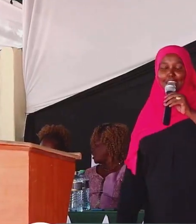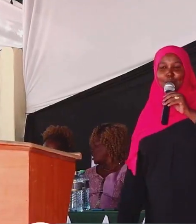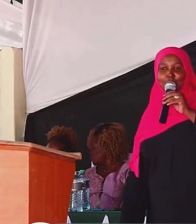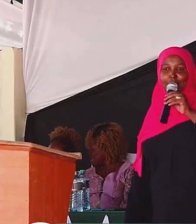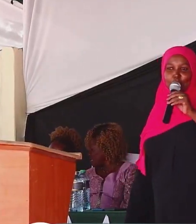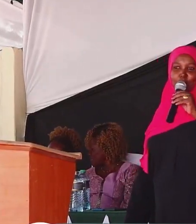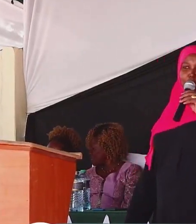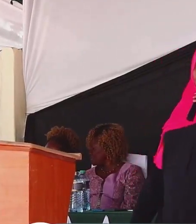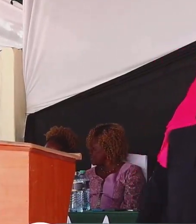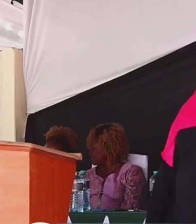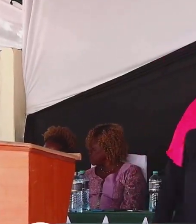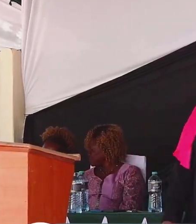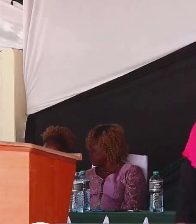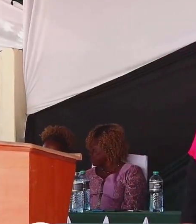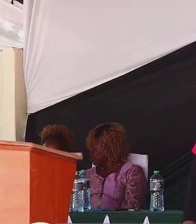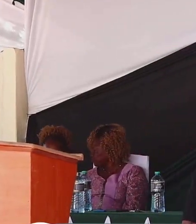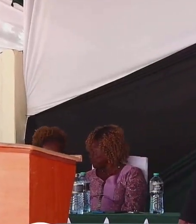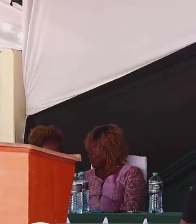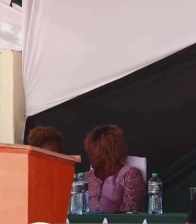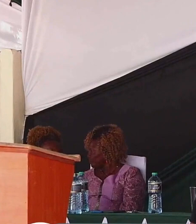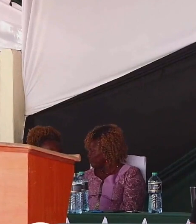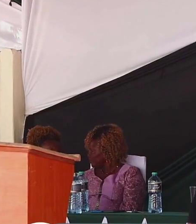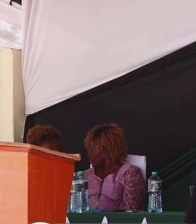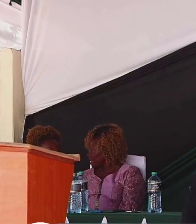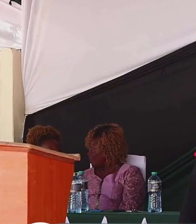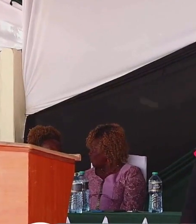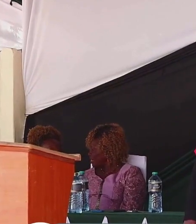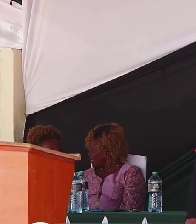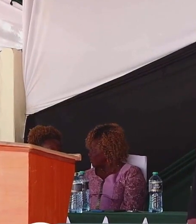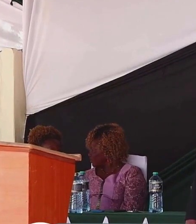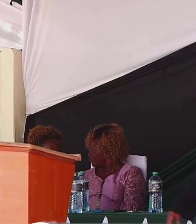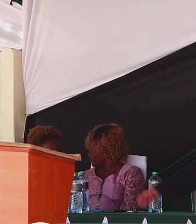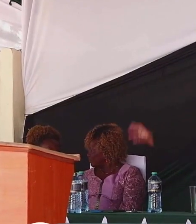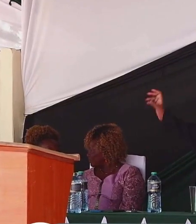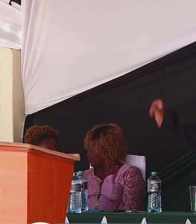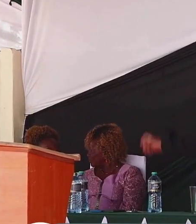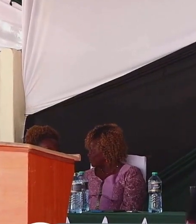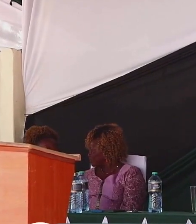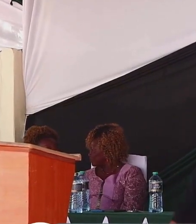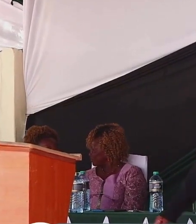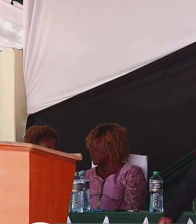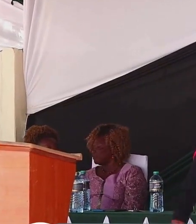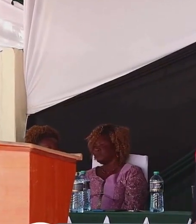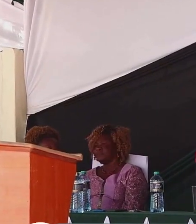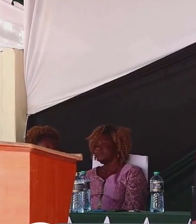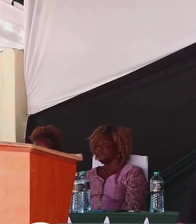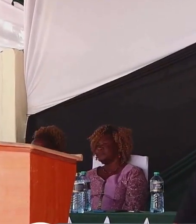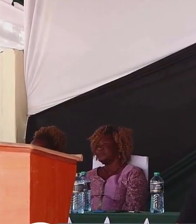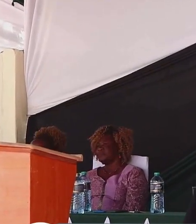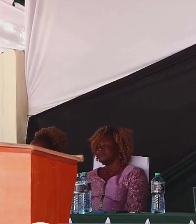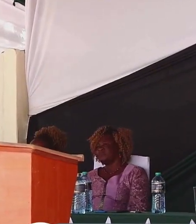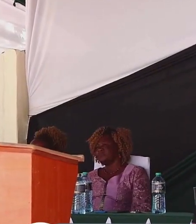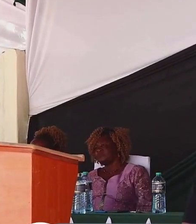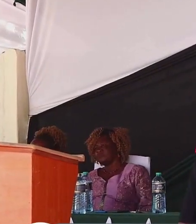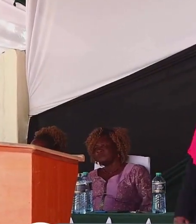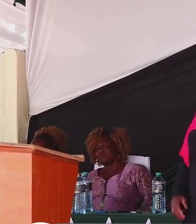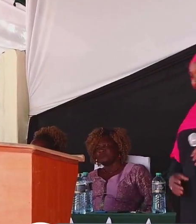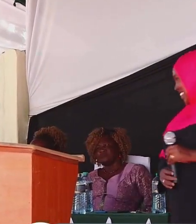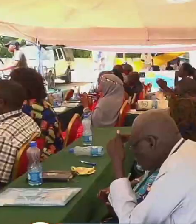I'm Honorable Sarah Muna, Special Elect from Lokichogi Ward. Karibuni nyote.